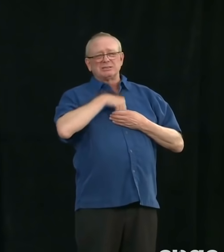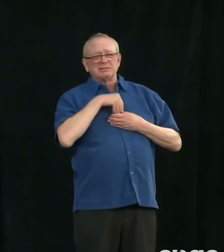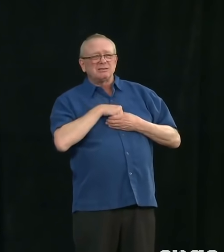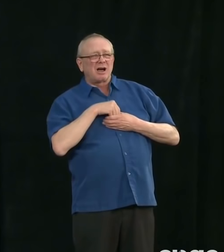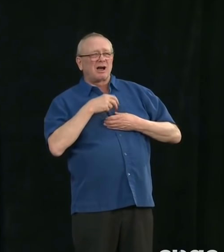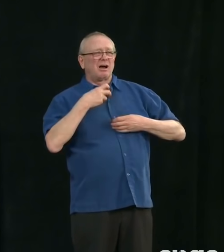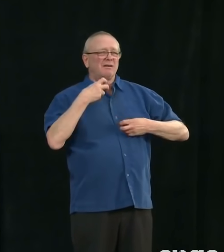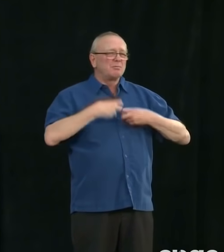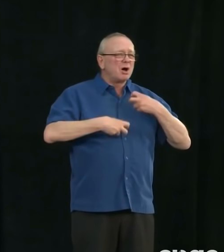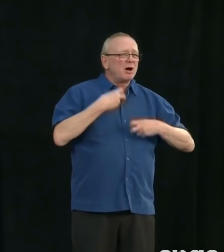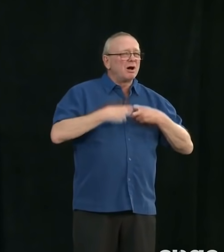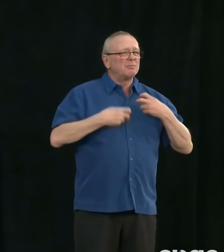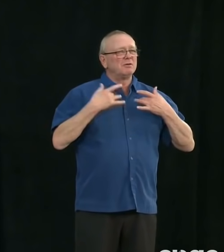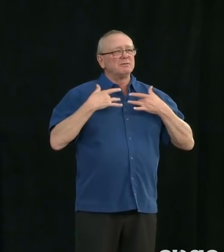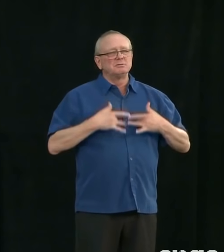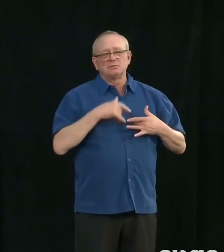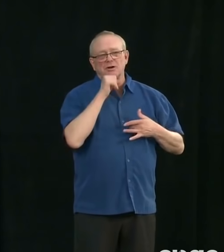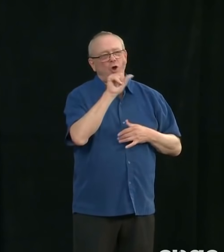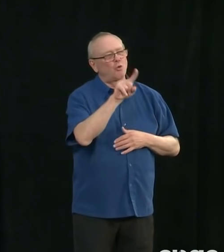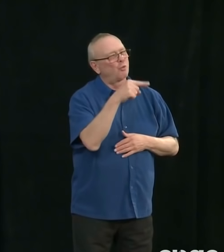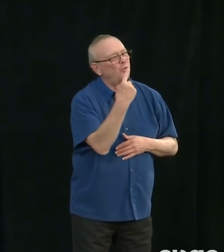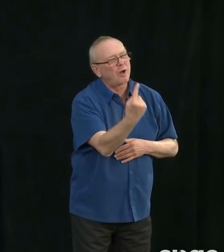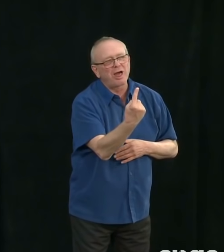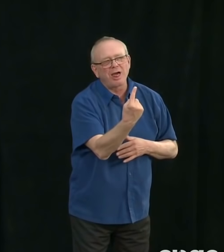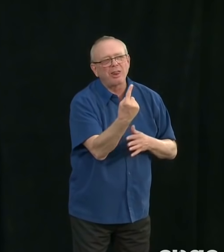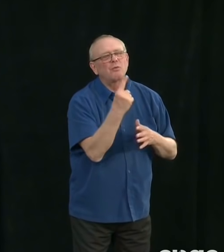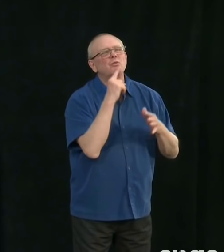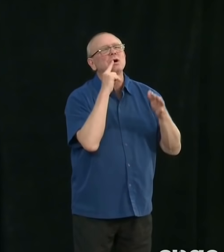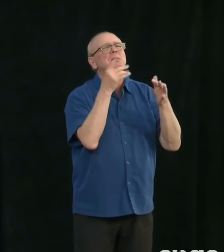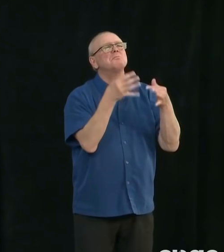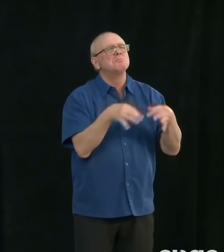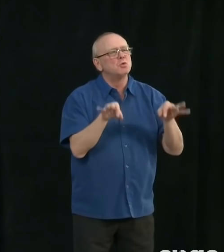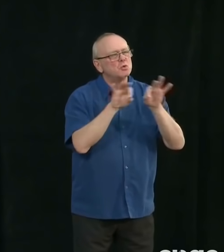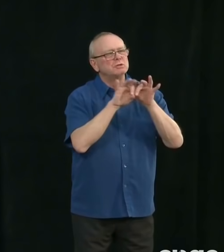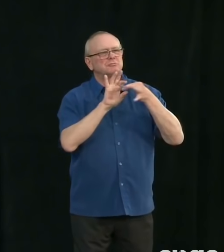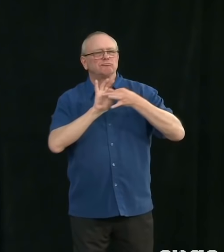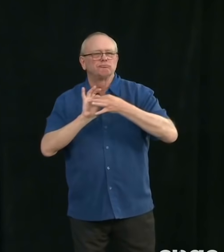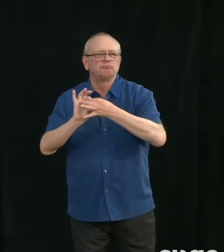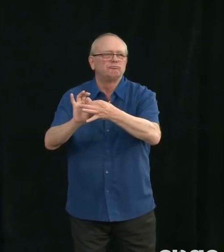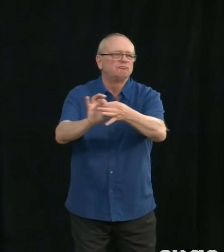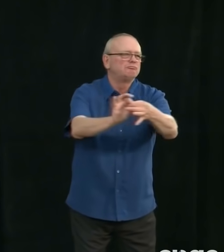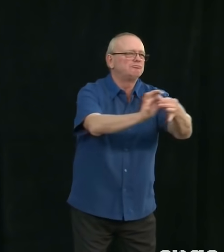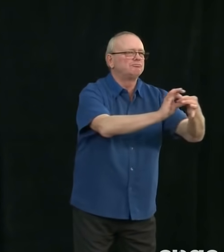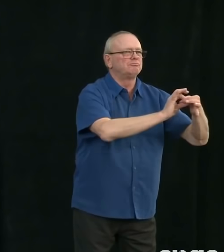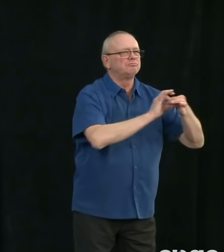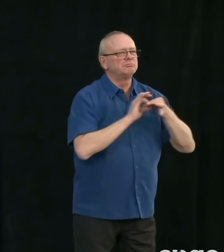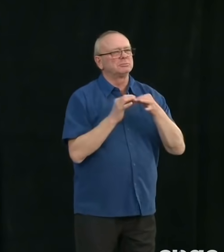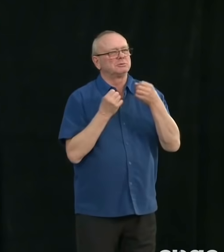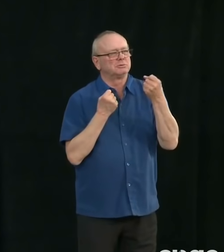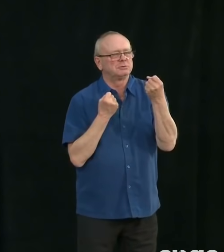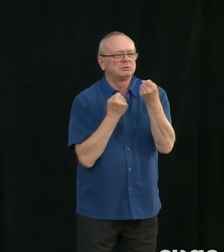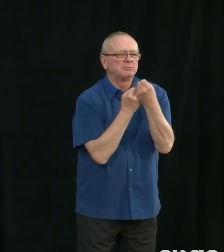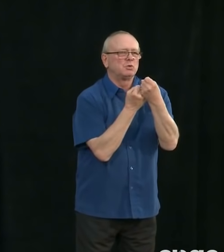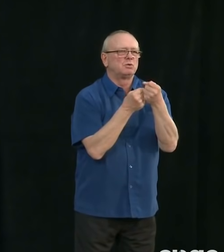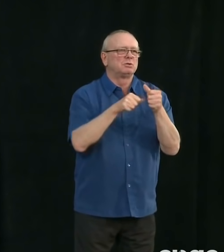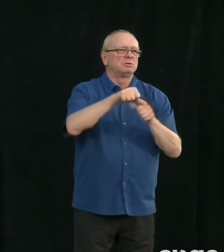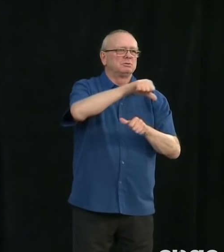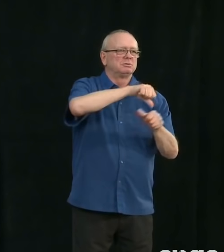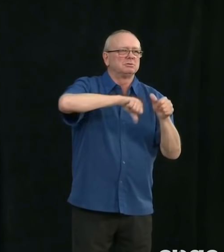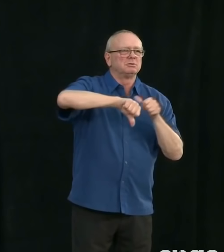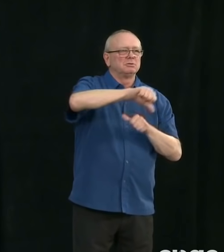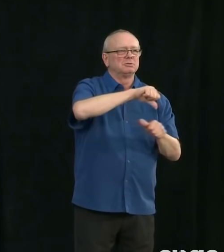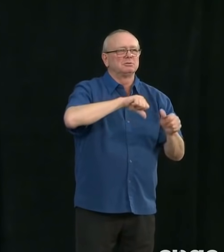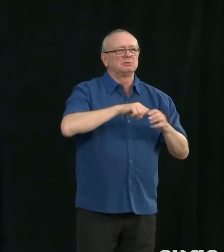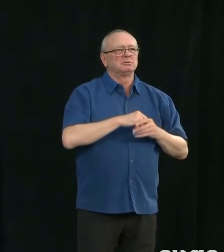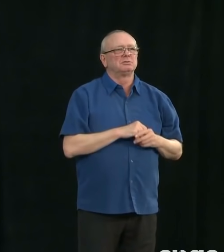with the relaunch of our economy, we will continue to need each other. If there is someone special in your life you depend on, let